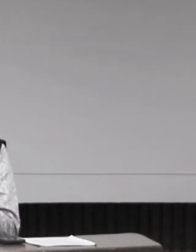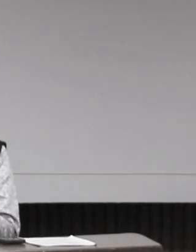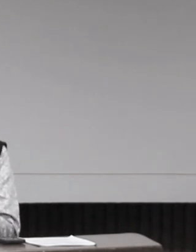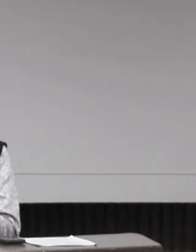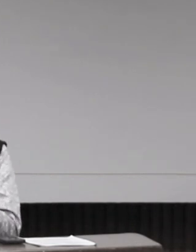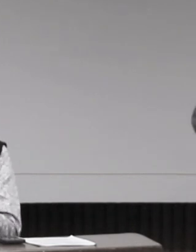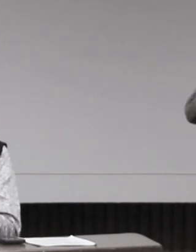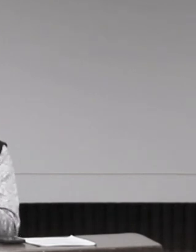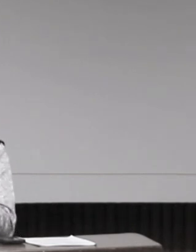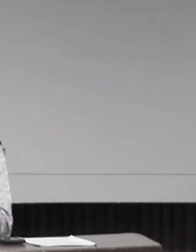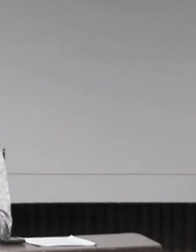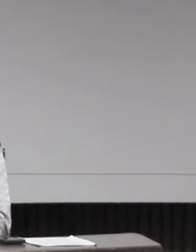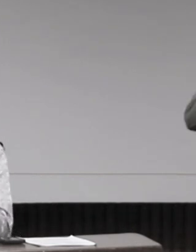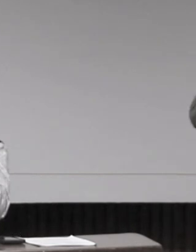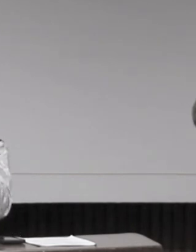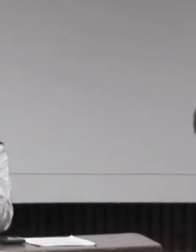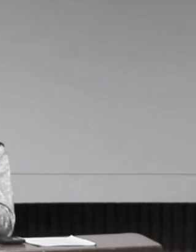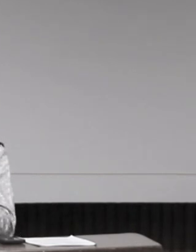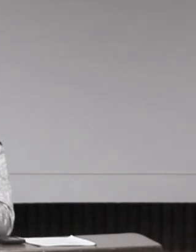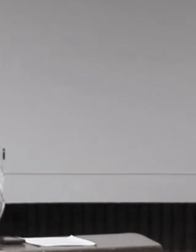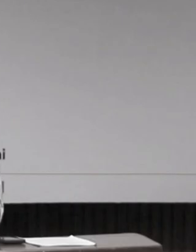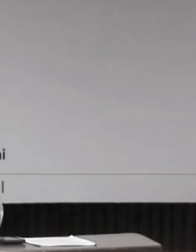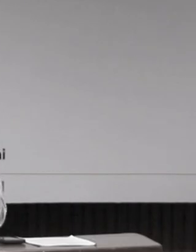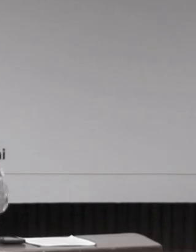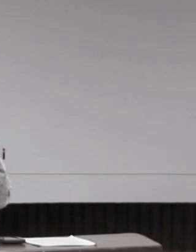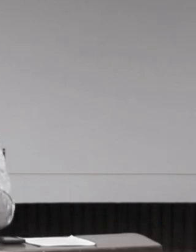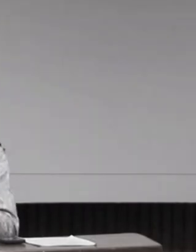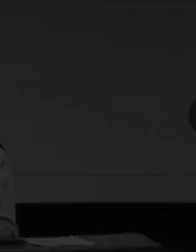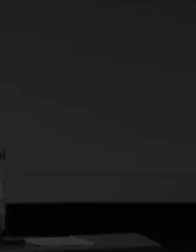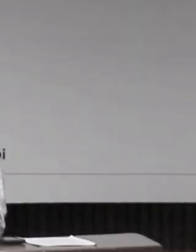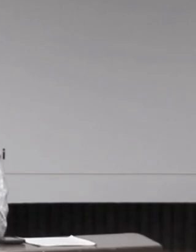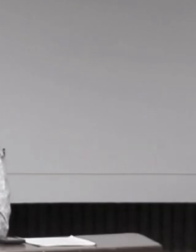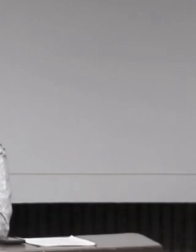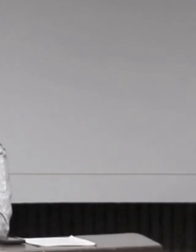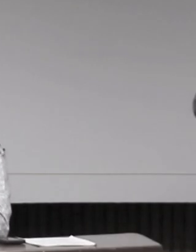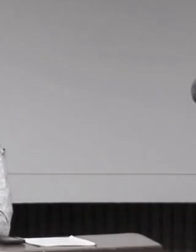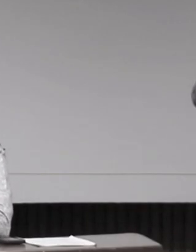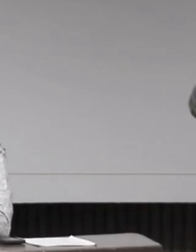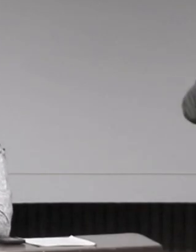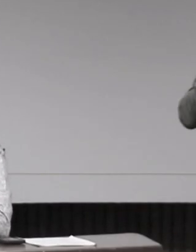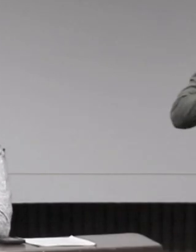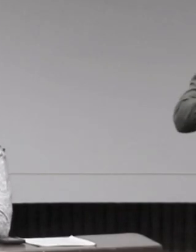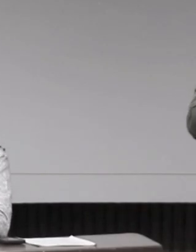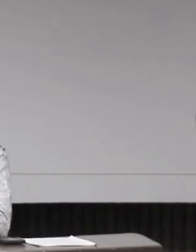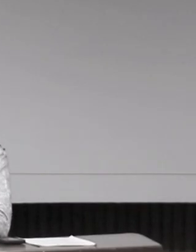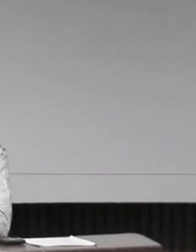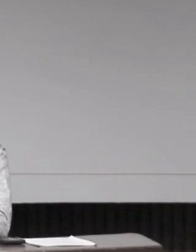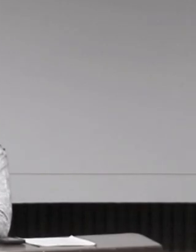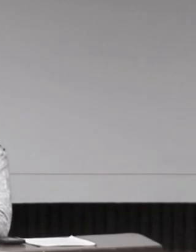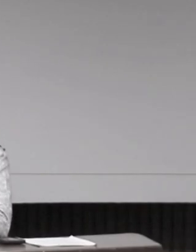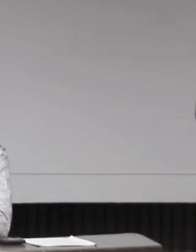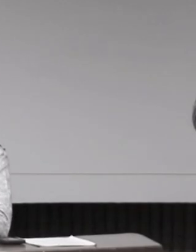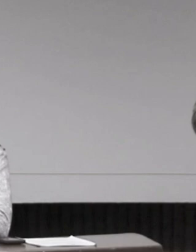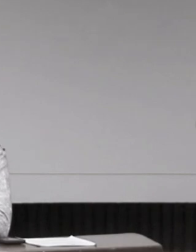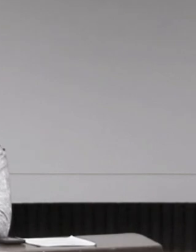Like scientists are not taking the effort to communicate, to engage with the policymakers? Knowledge arrogance of academician and power